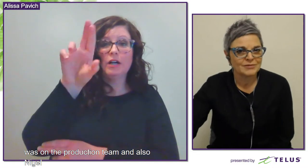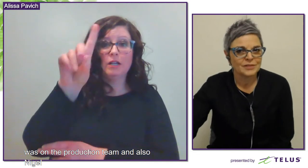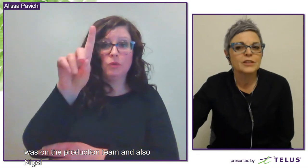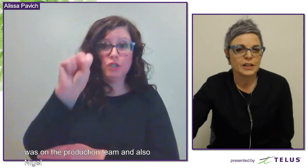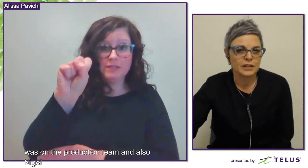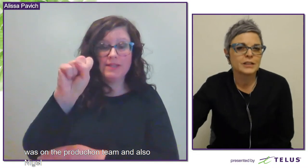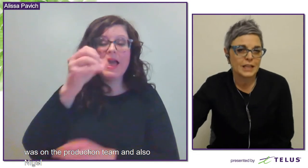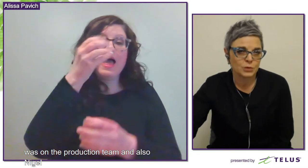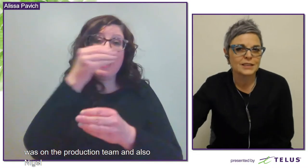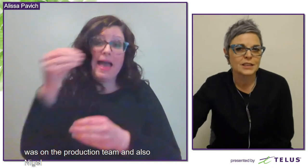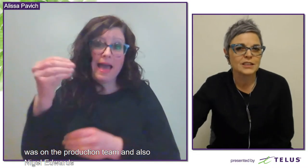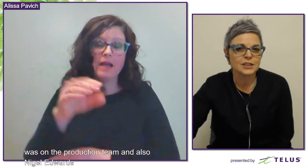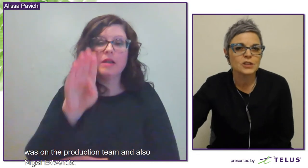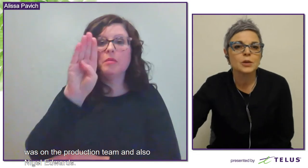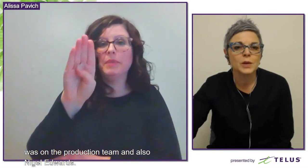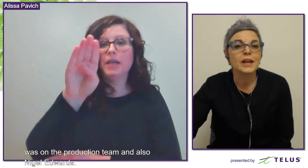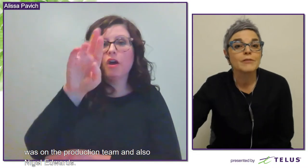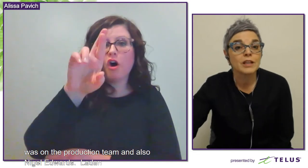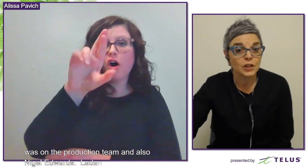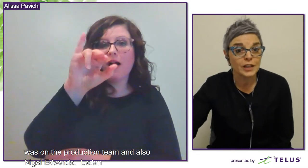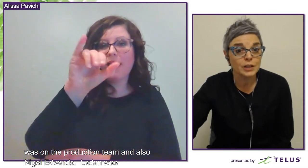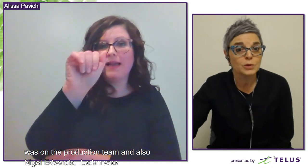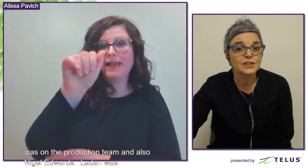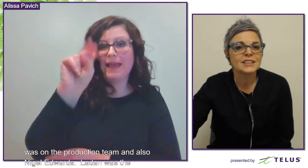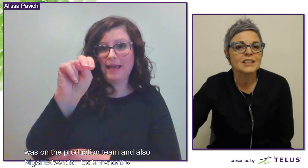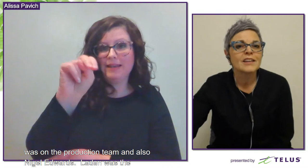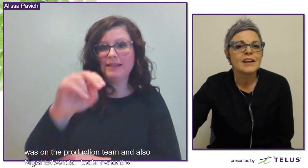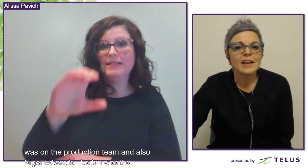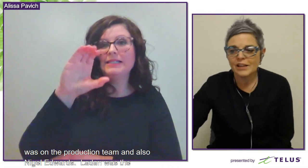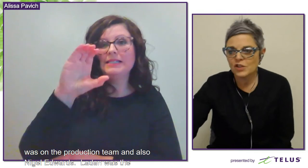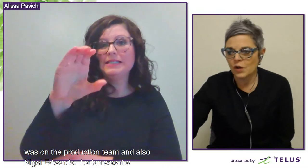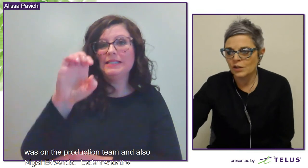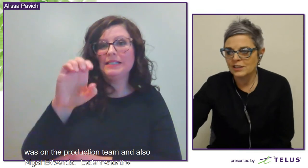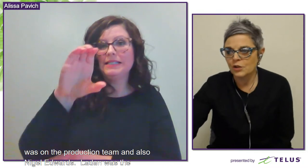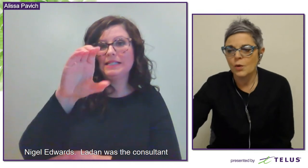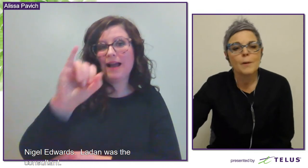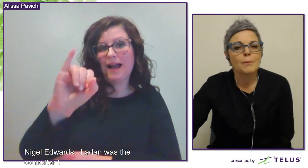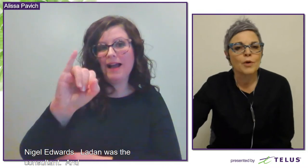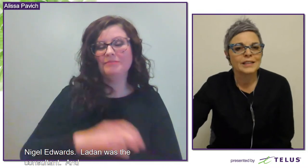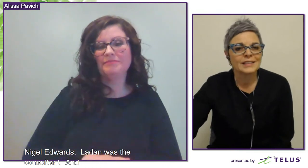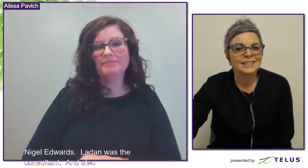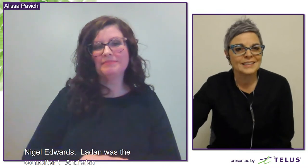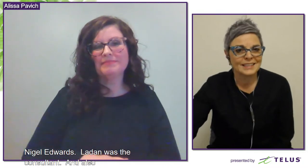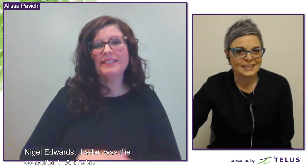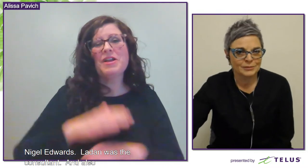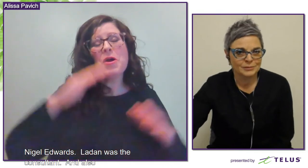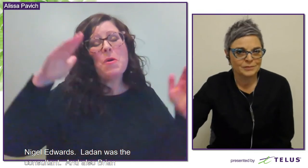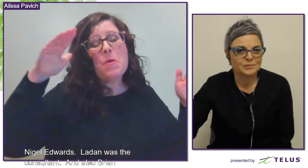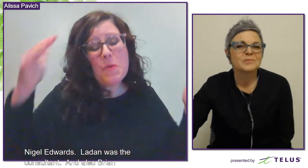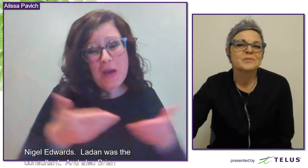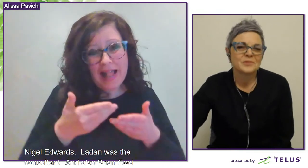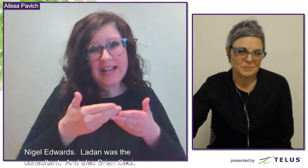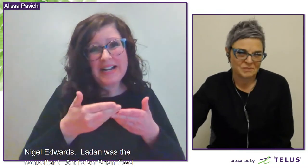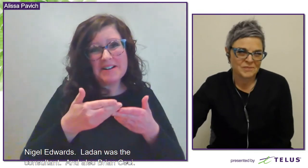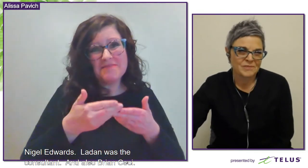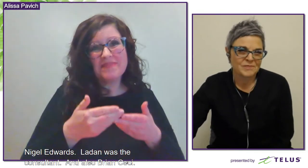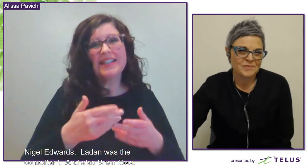Edwards. Ladan was the consultant, and we have Nigel Edwards, and also Brian Ceci.